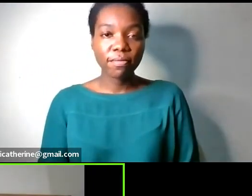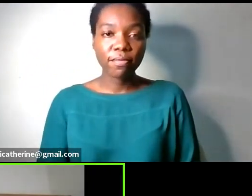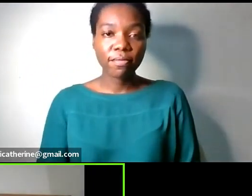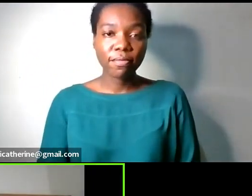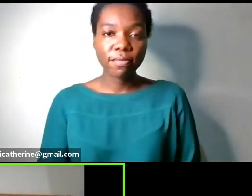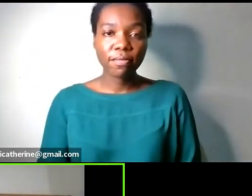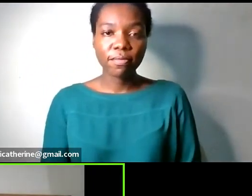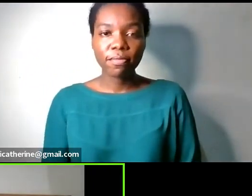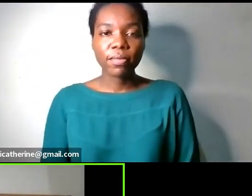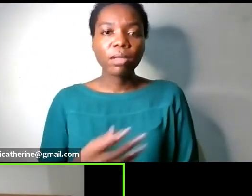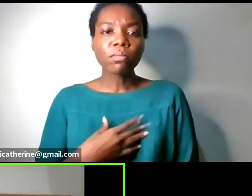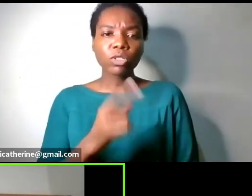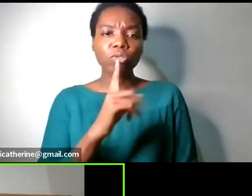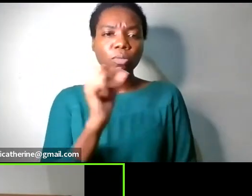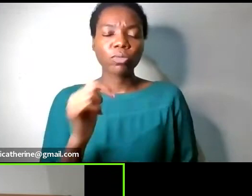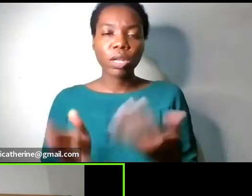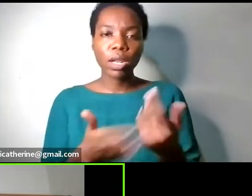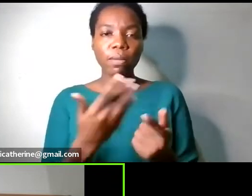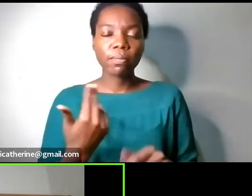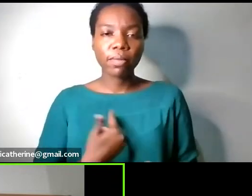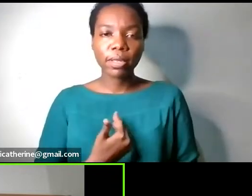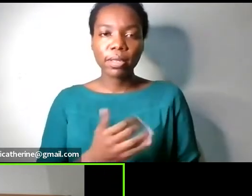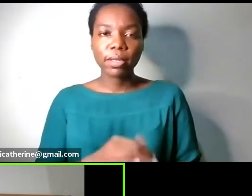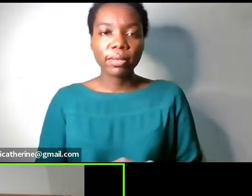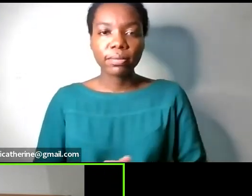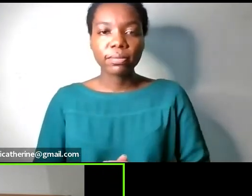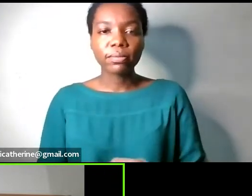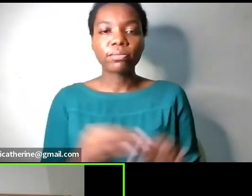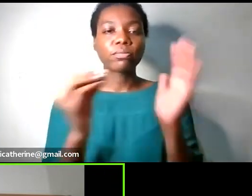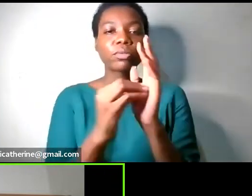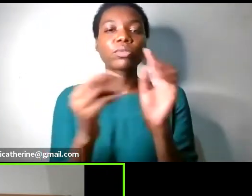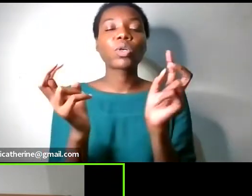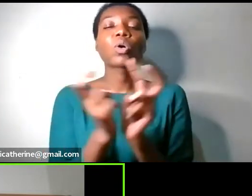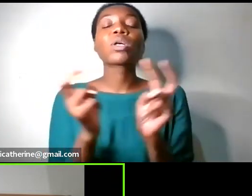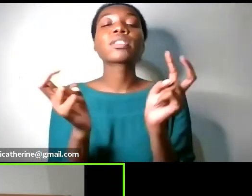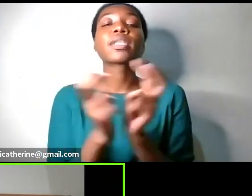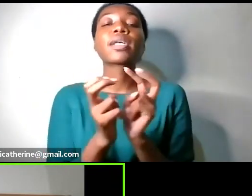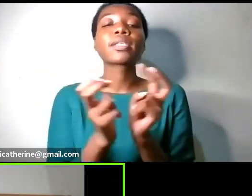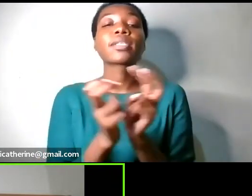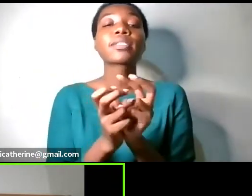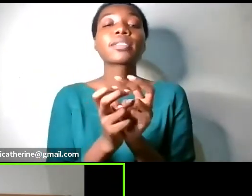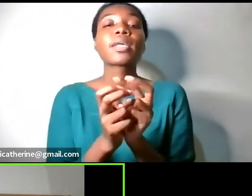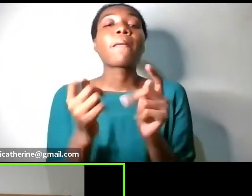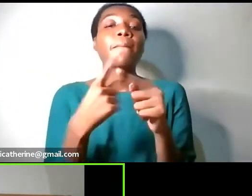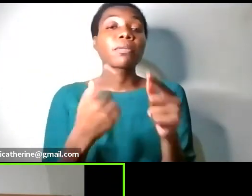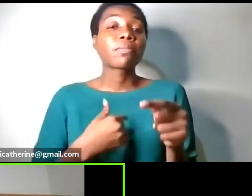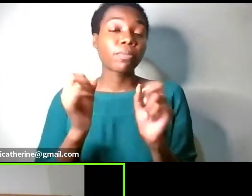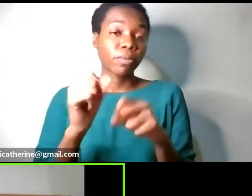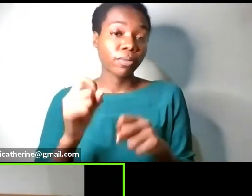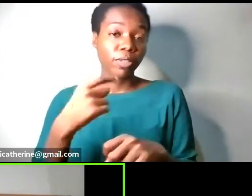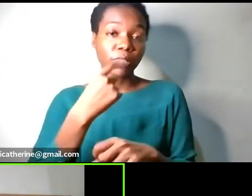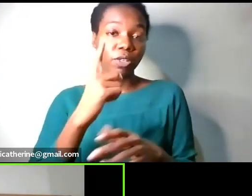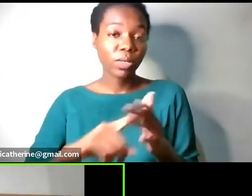I'm sure she can help me with posting the contact details of Discover. But I can tell you that our